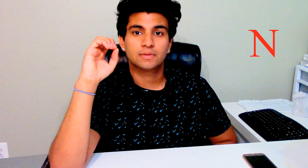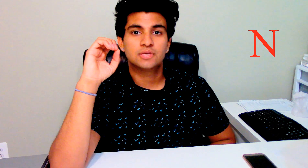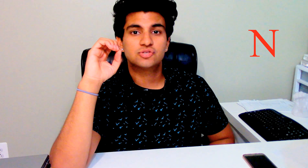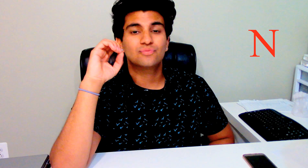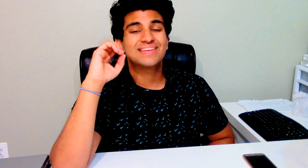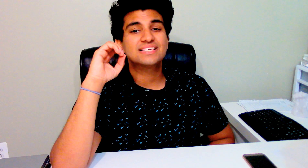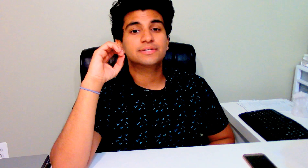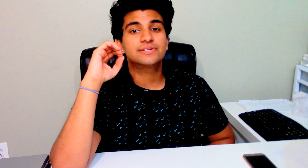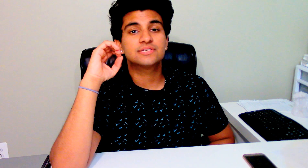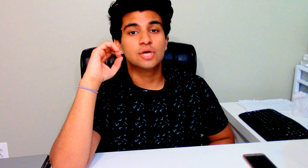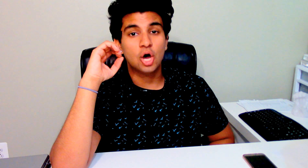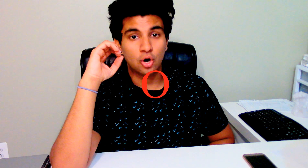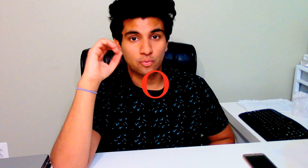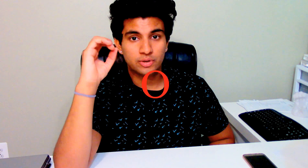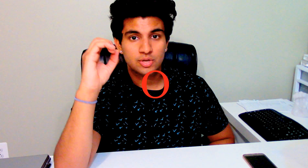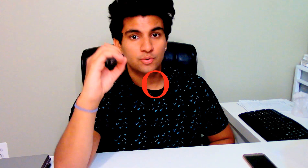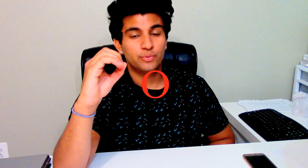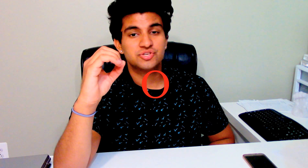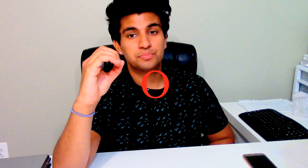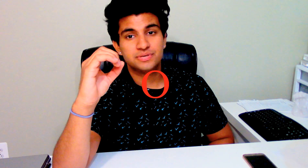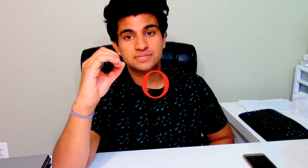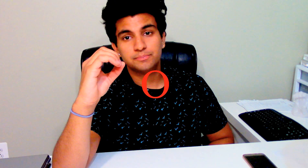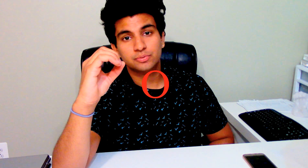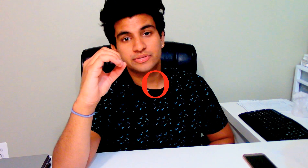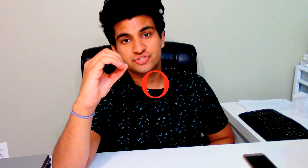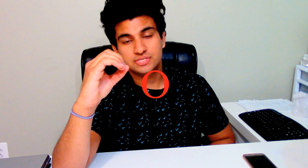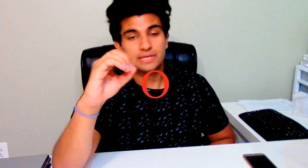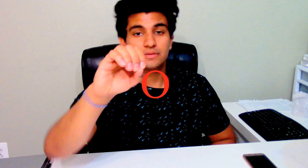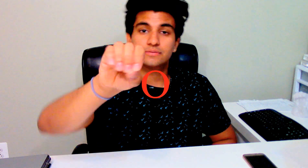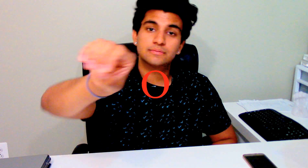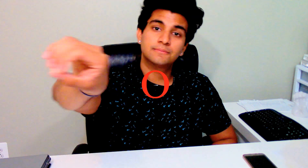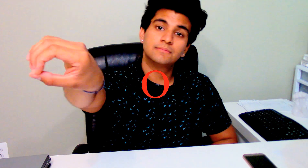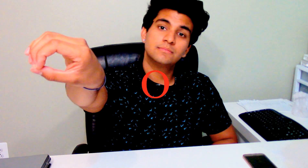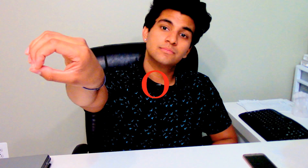So next letter is an O, which pretty simple is just like this.